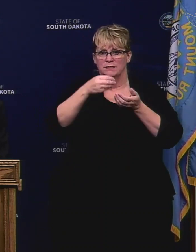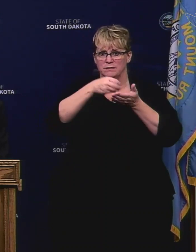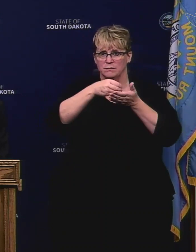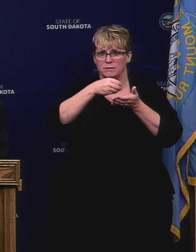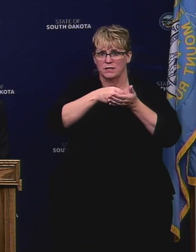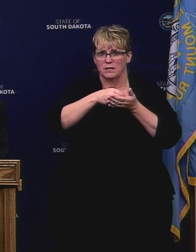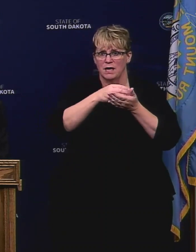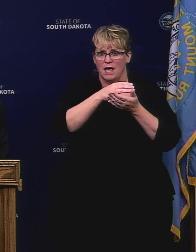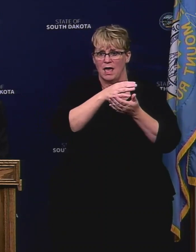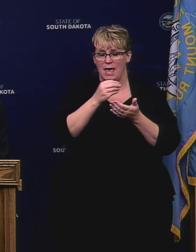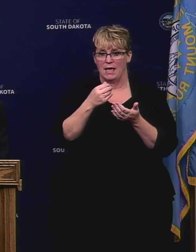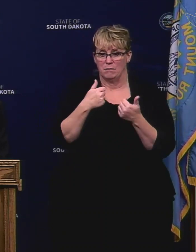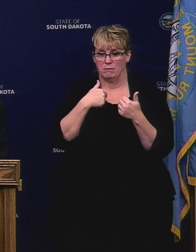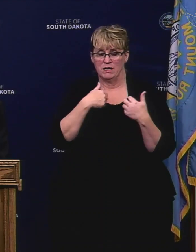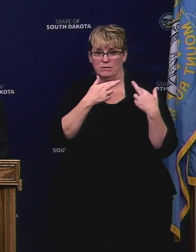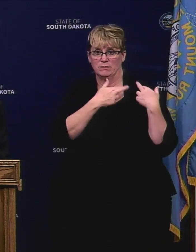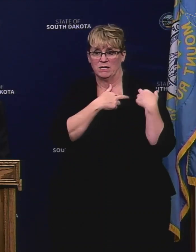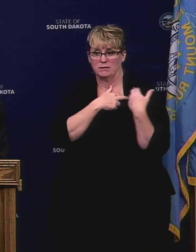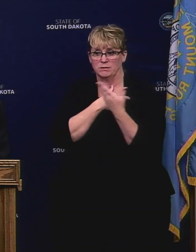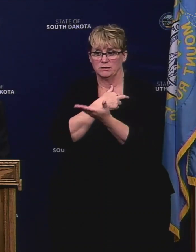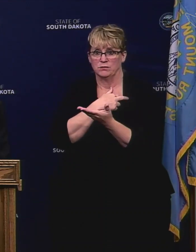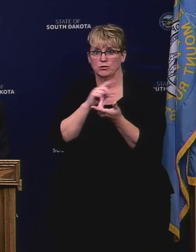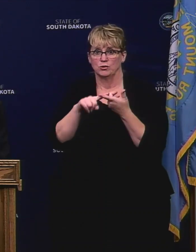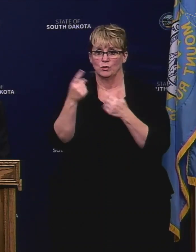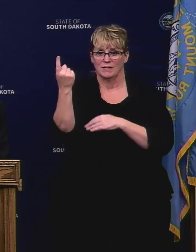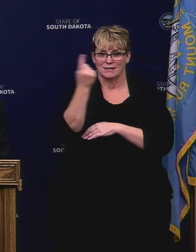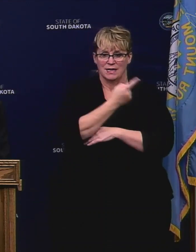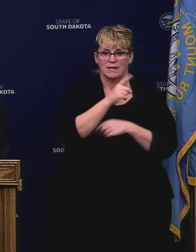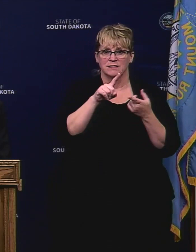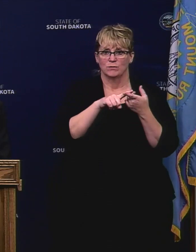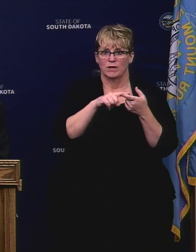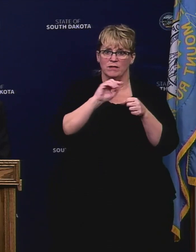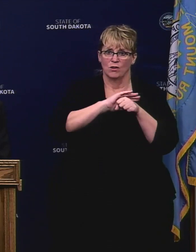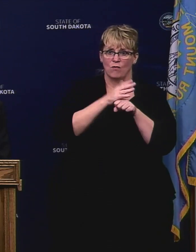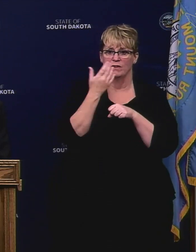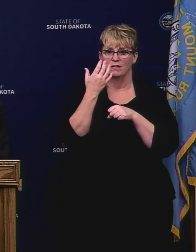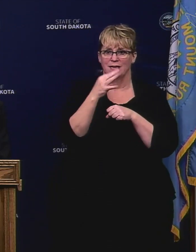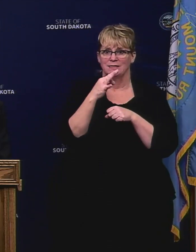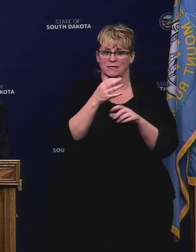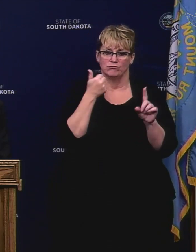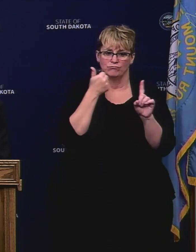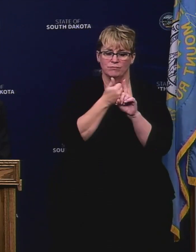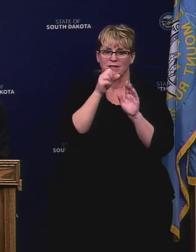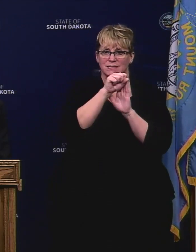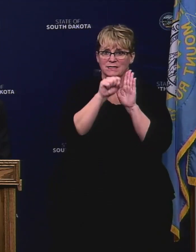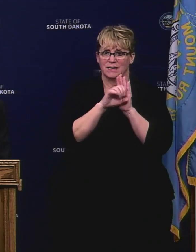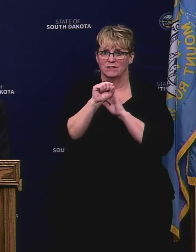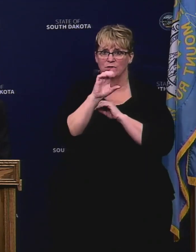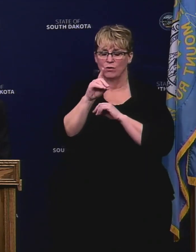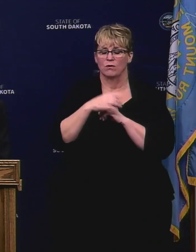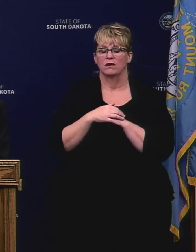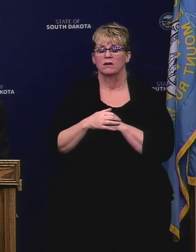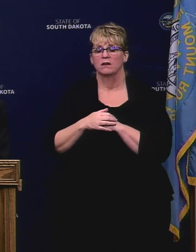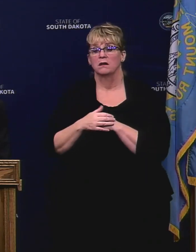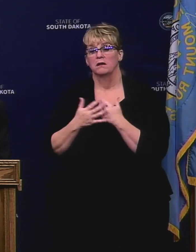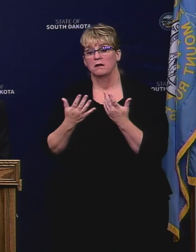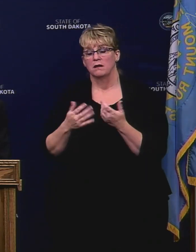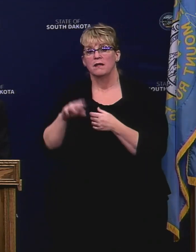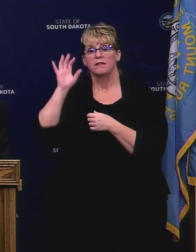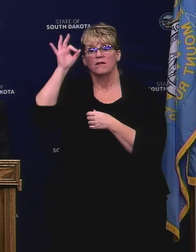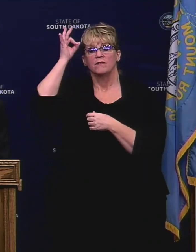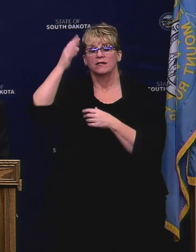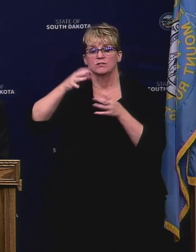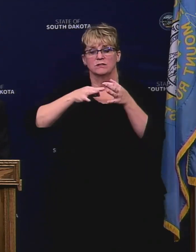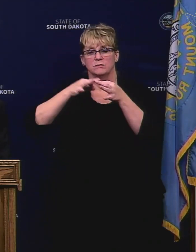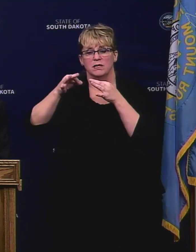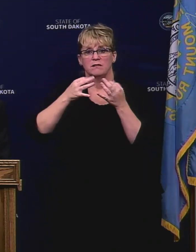and hold me accountable to dates that the virus would have impacted the state of South Dakota. They have talked about the fact